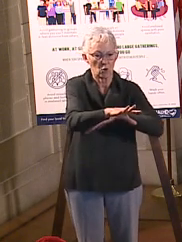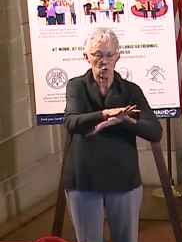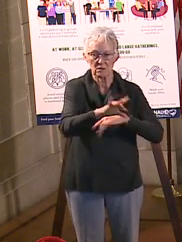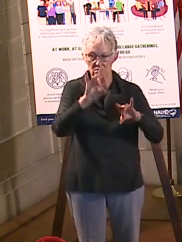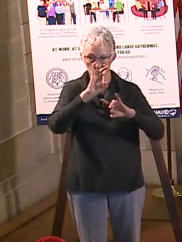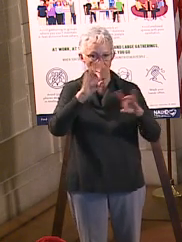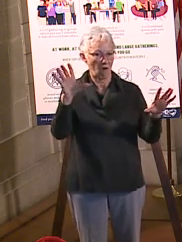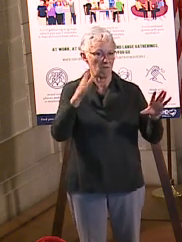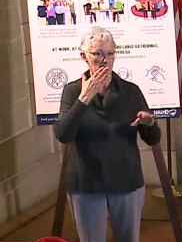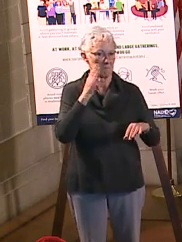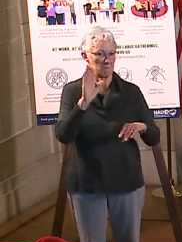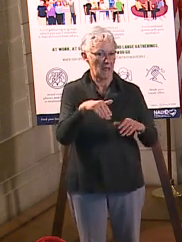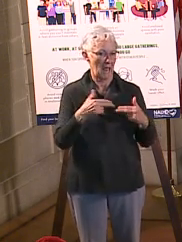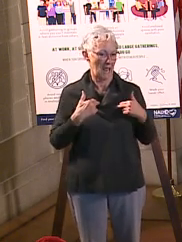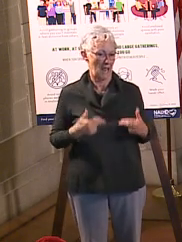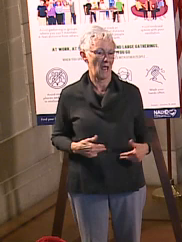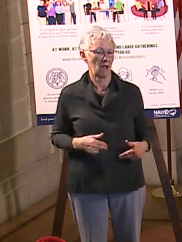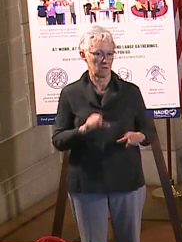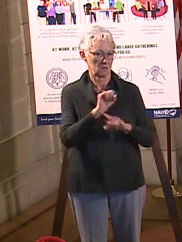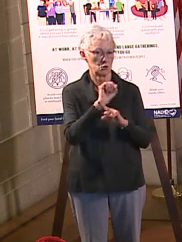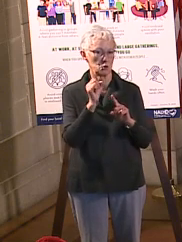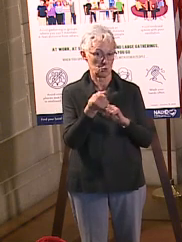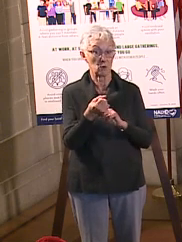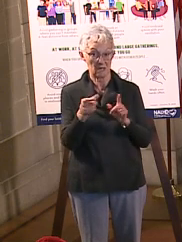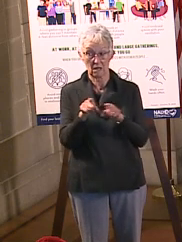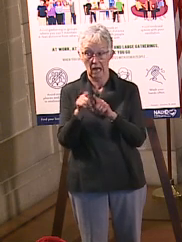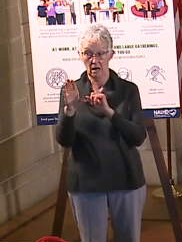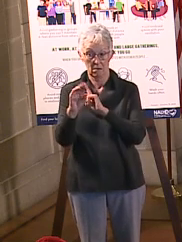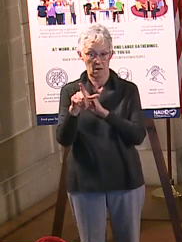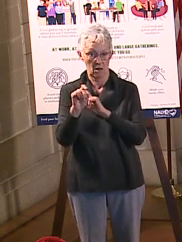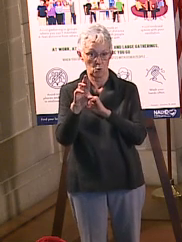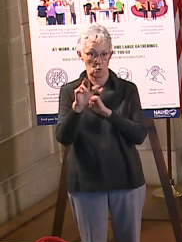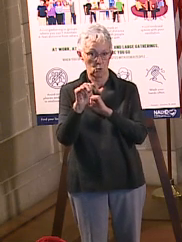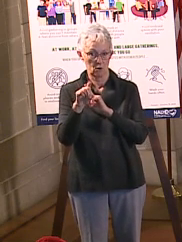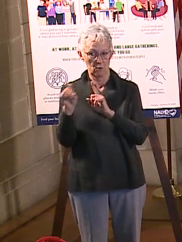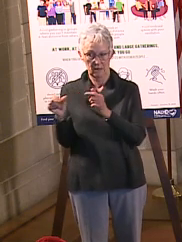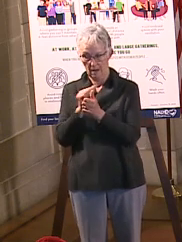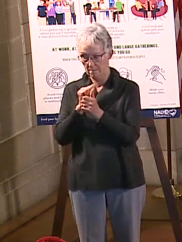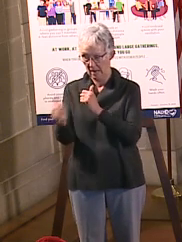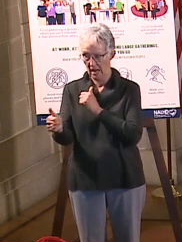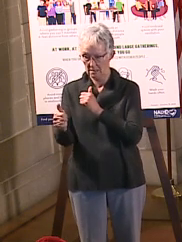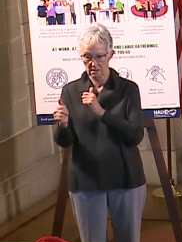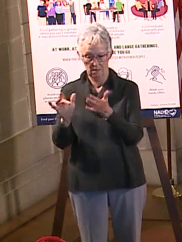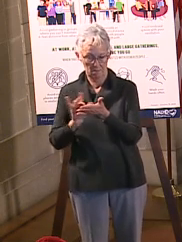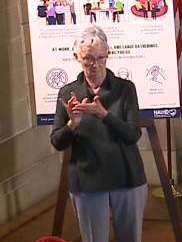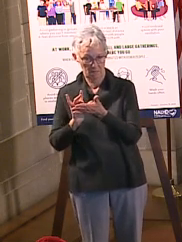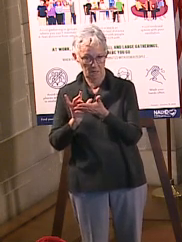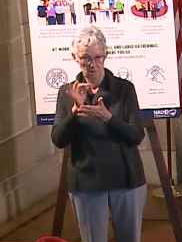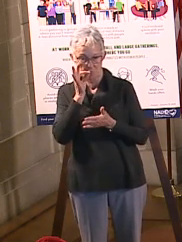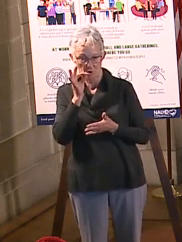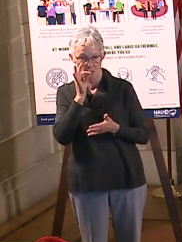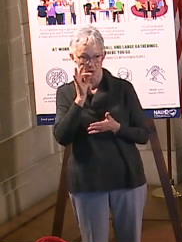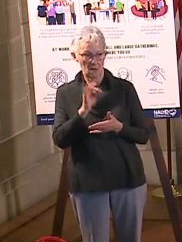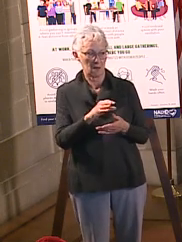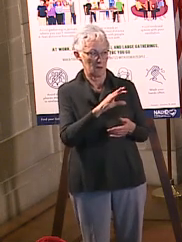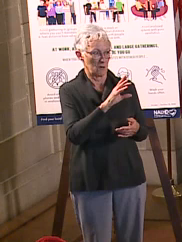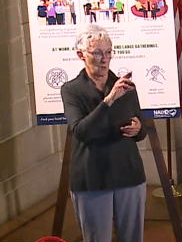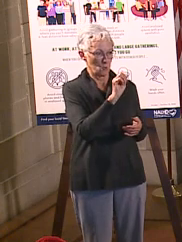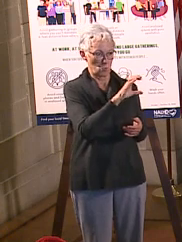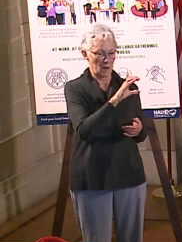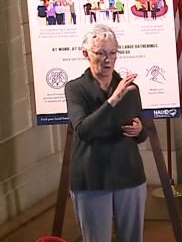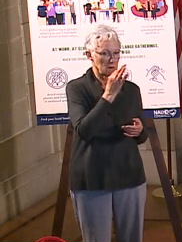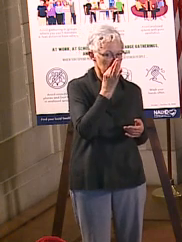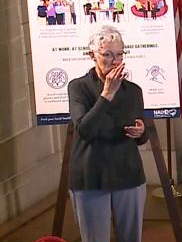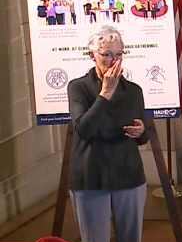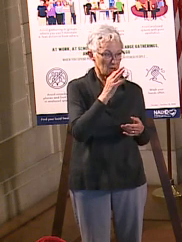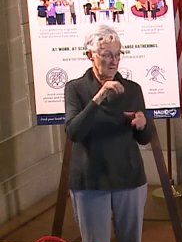And that's exactly what we've seen in states like Colorado that have done that they passed medical marijuana, recreational marijuana. For crying out loud, you can go to states like Oregon and now you can get